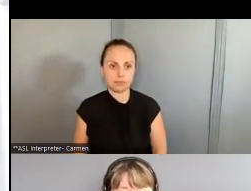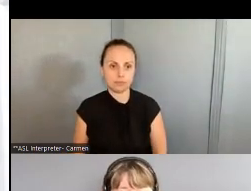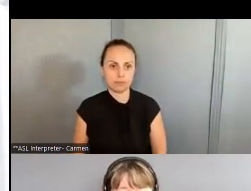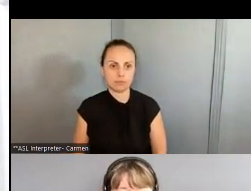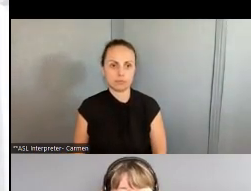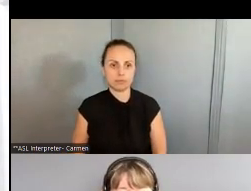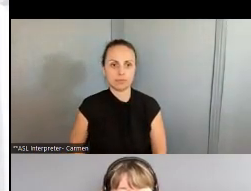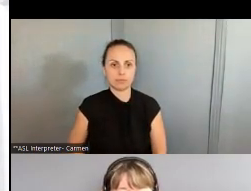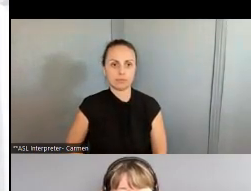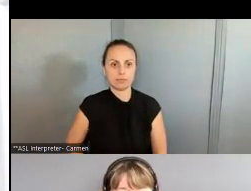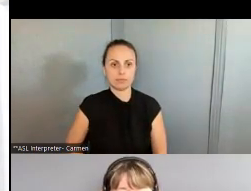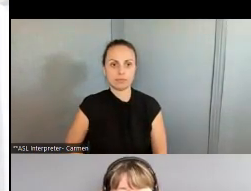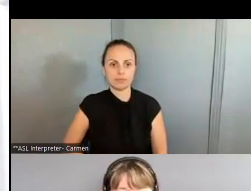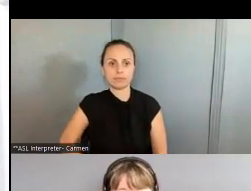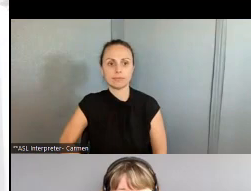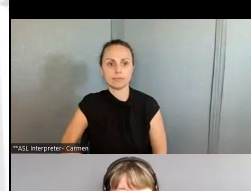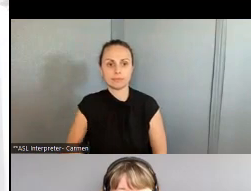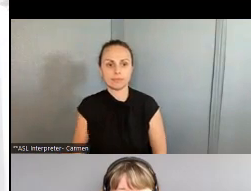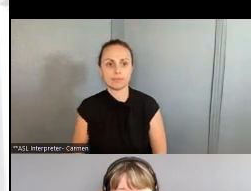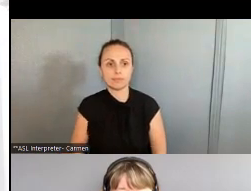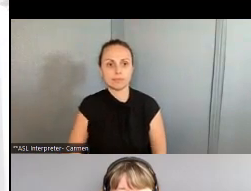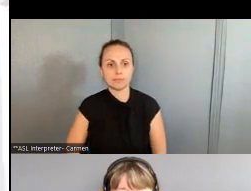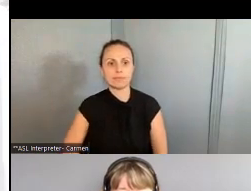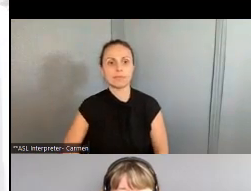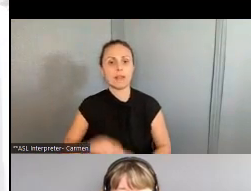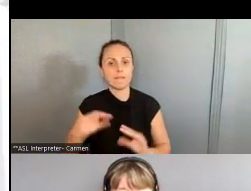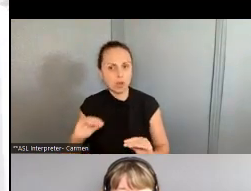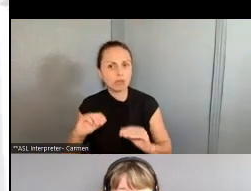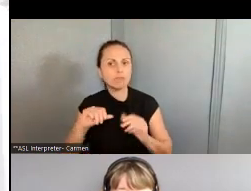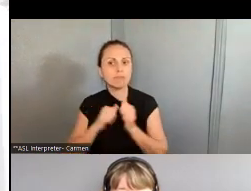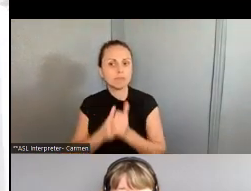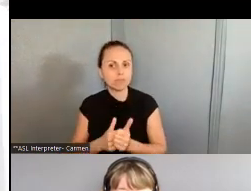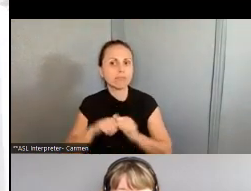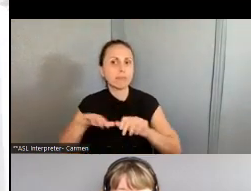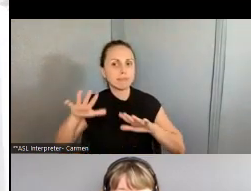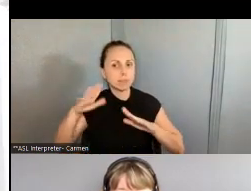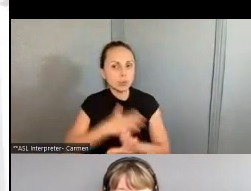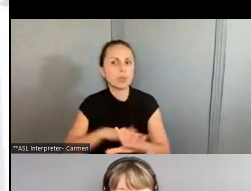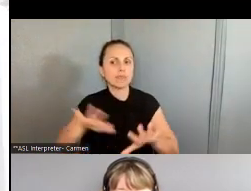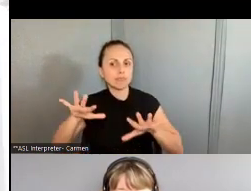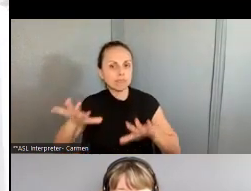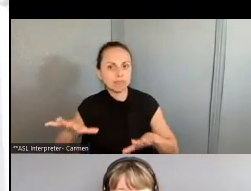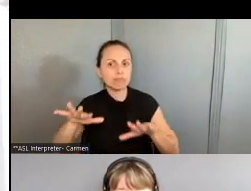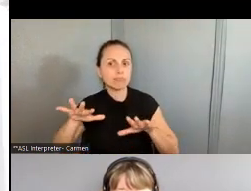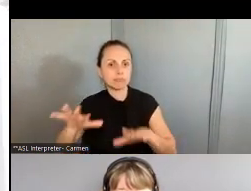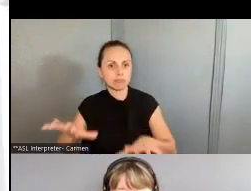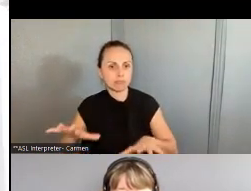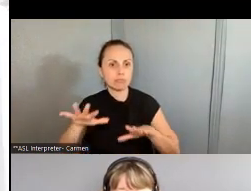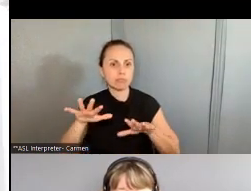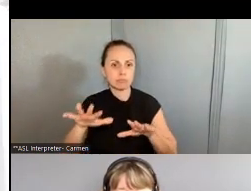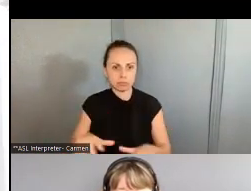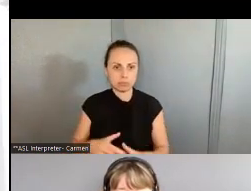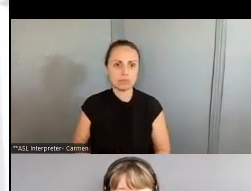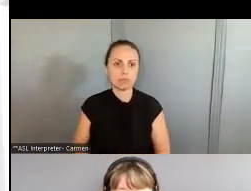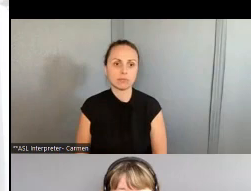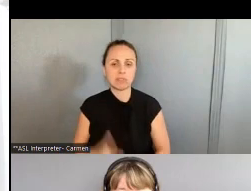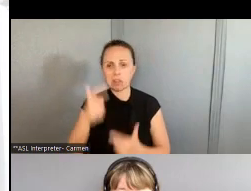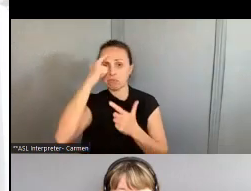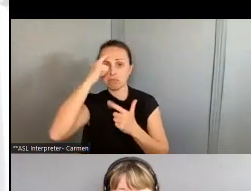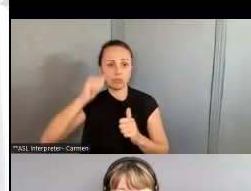Just again. Bob your head to the rhythm. Right now we can do a little bit of a dance move, everyone all